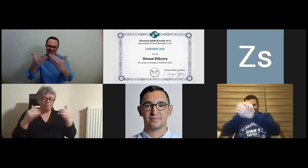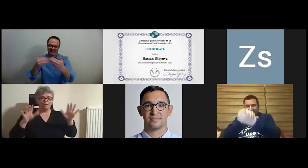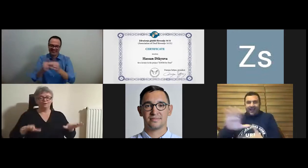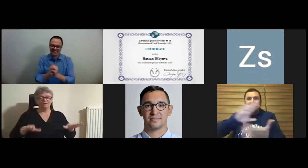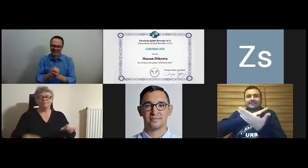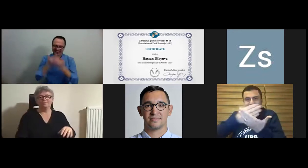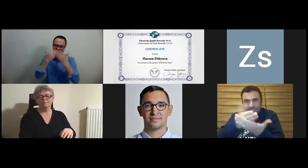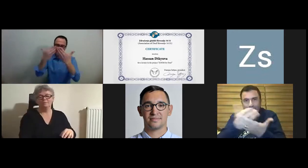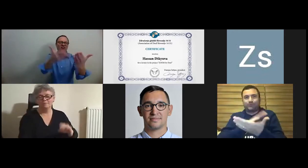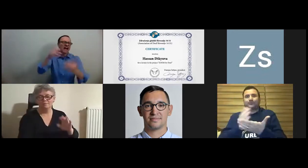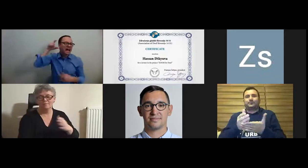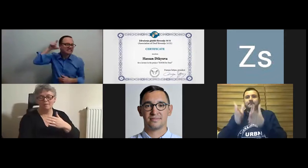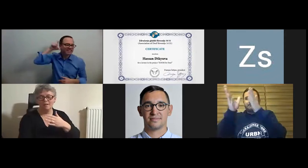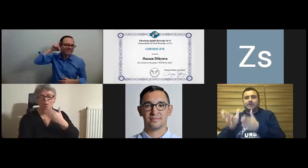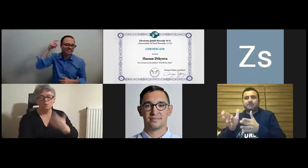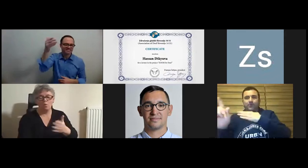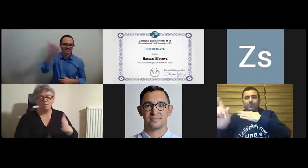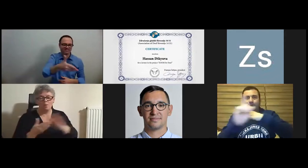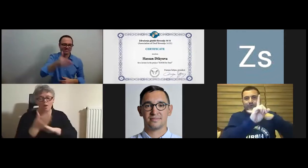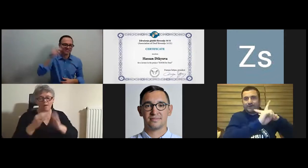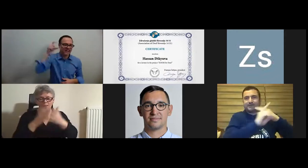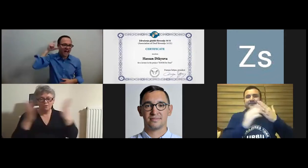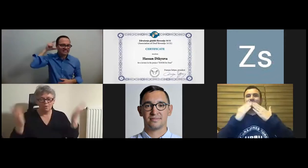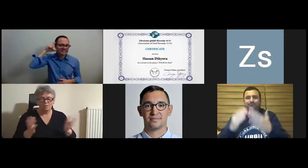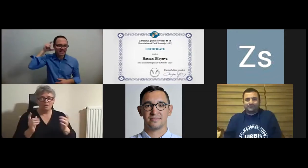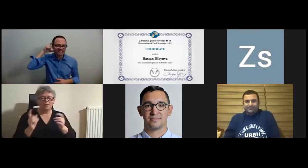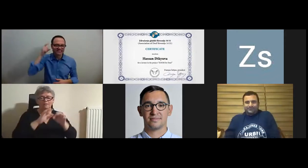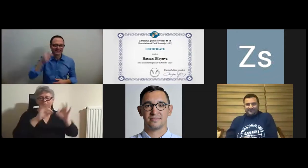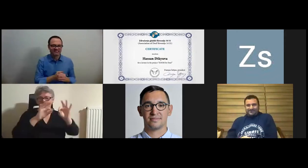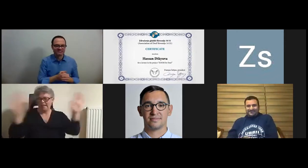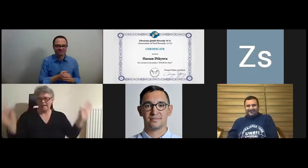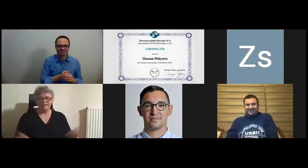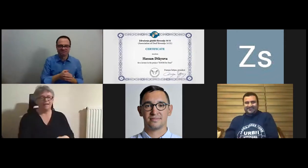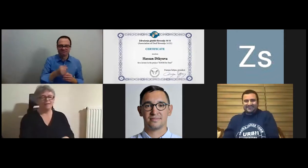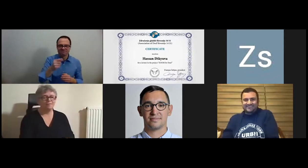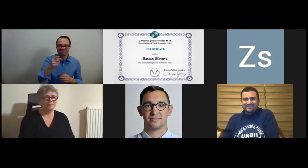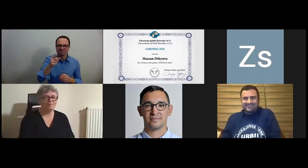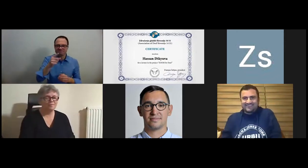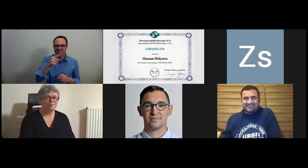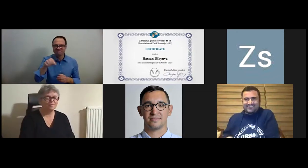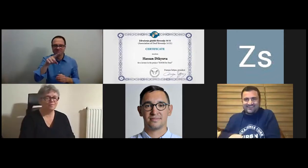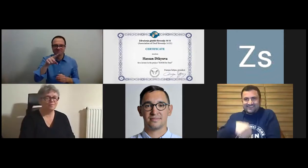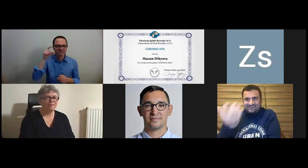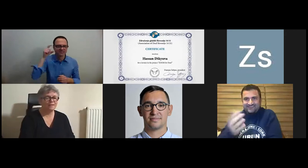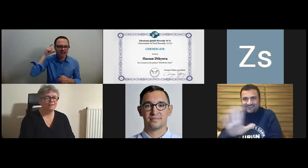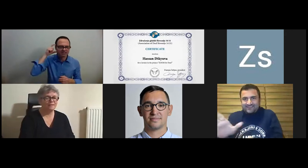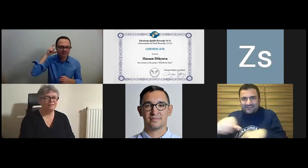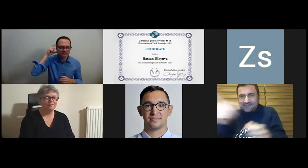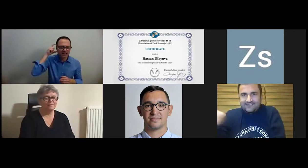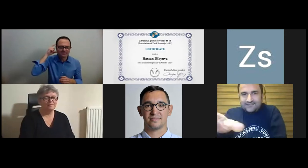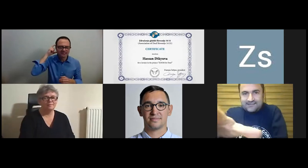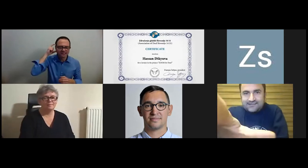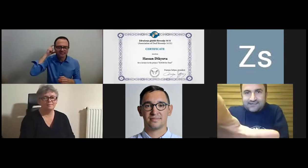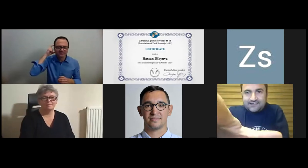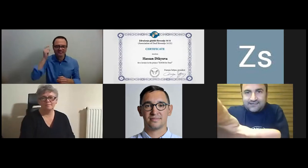Thank you, Jakub. Thank you. Thank you to the interpreters as well. Thank you to all the presenters. Hassan, you're